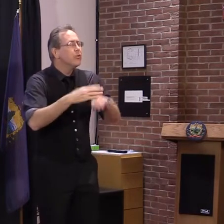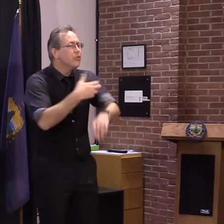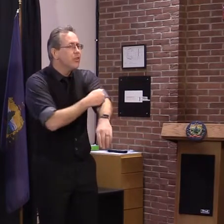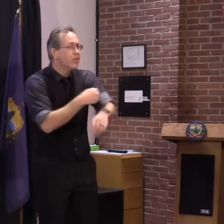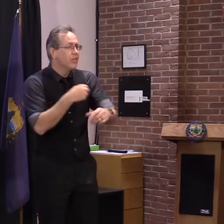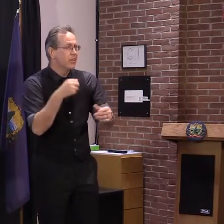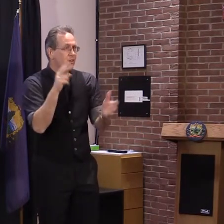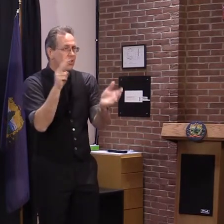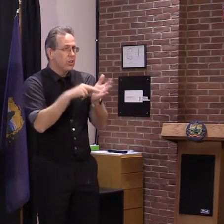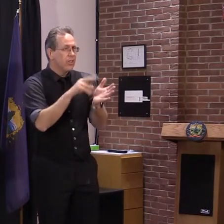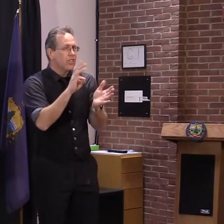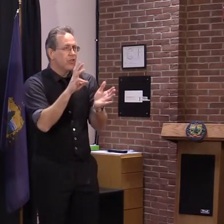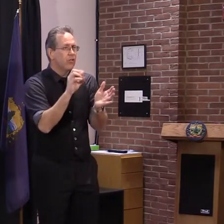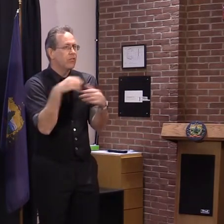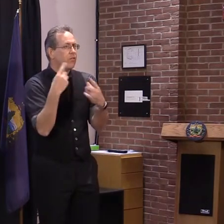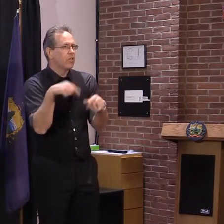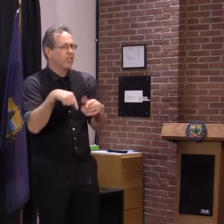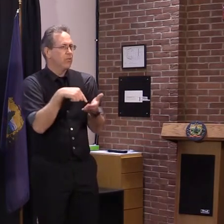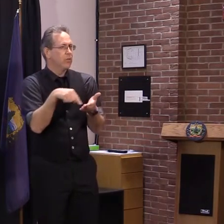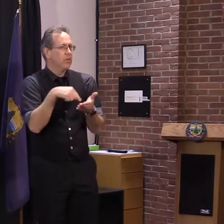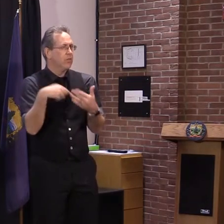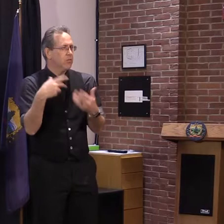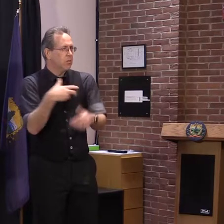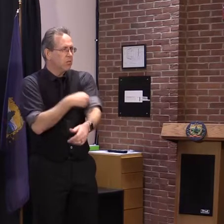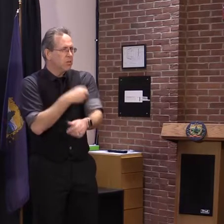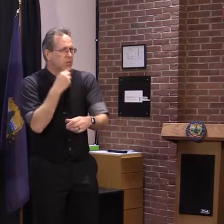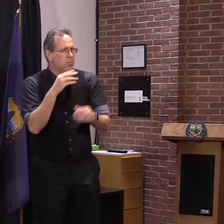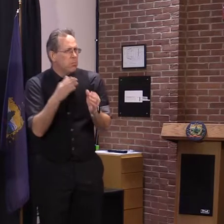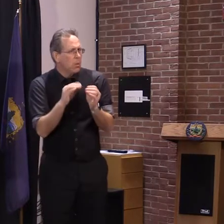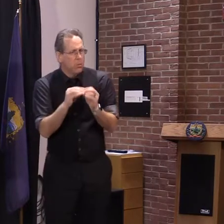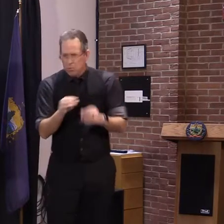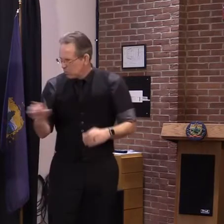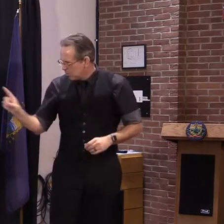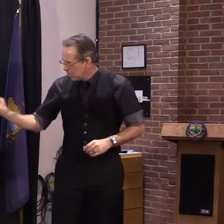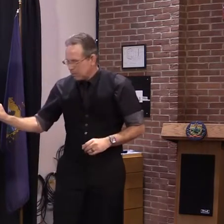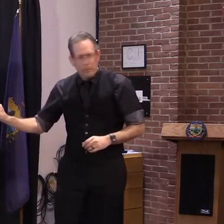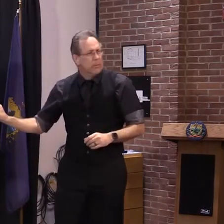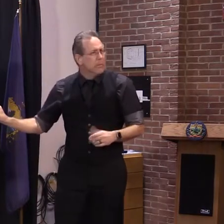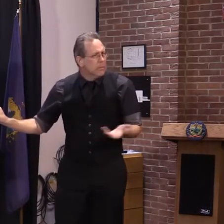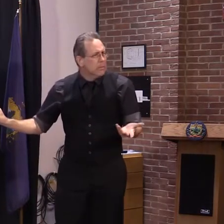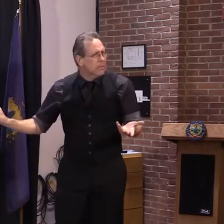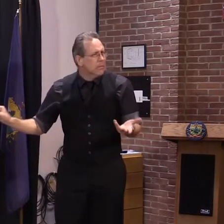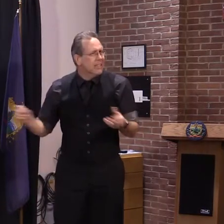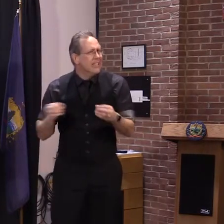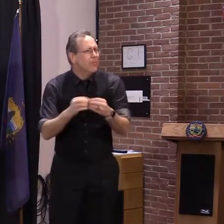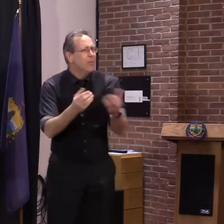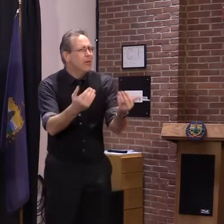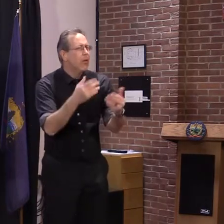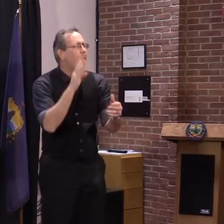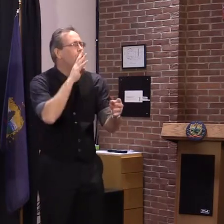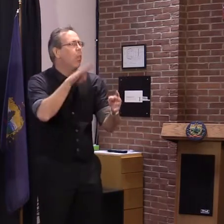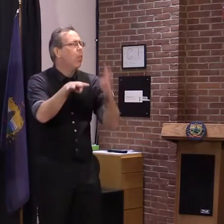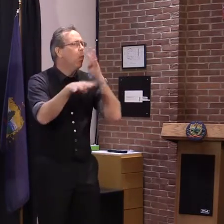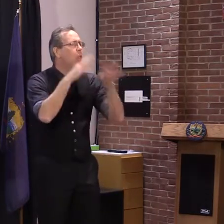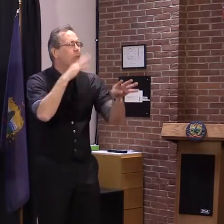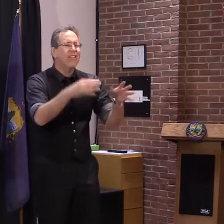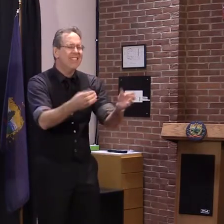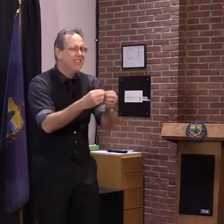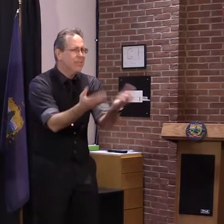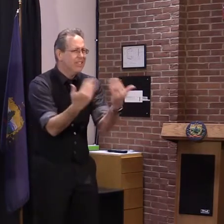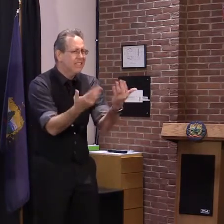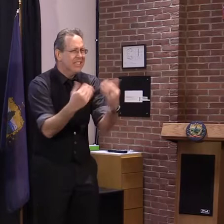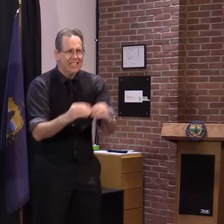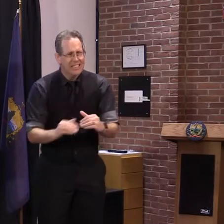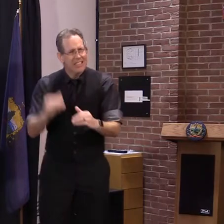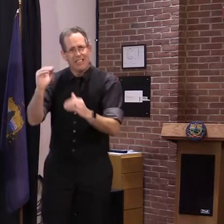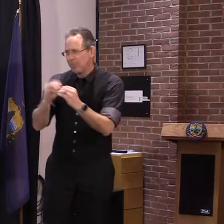probably, that's pretty much the lowest number we've seen since the boosters become widely available. So we really would like to see that number go up